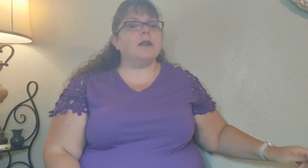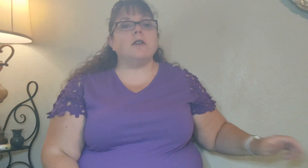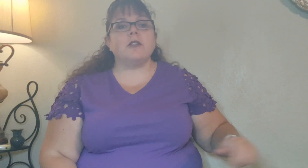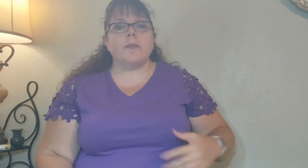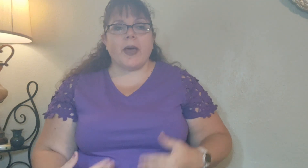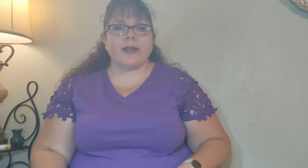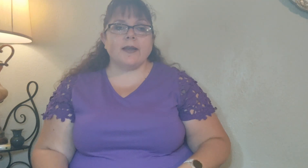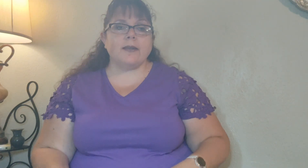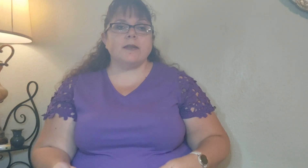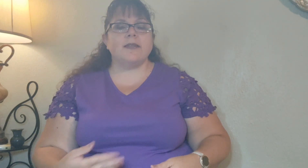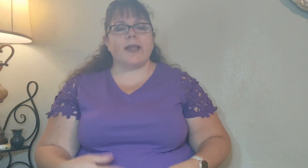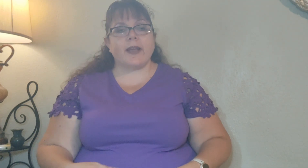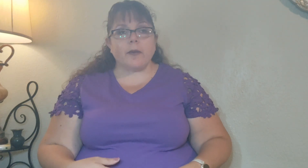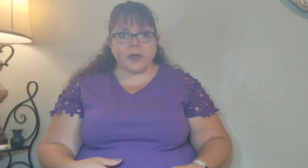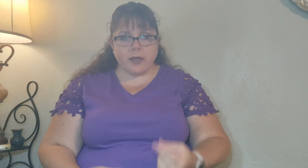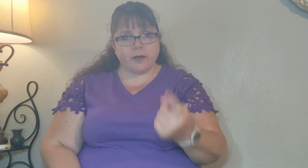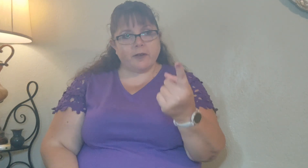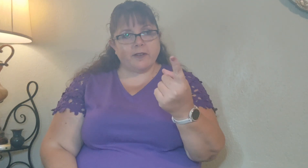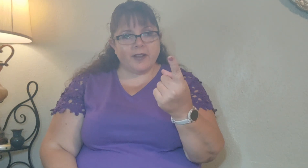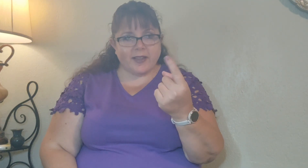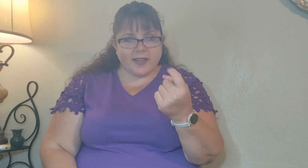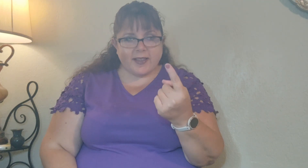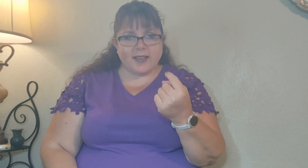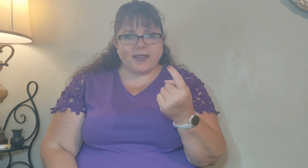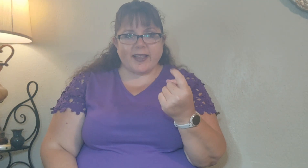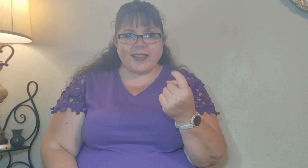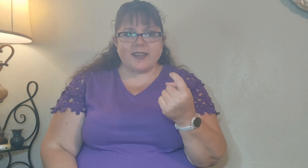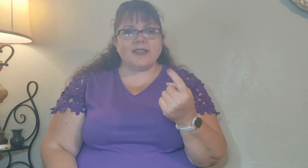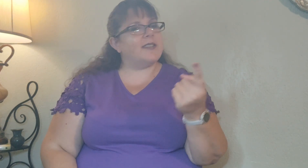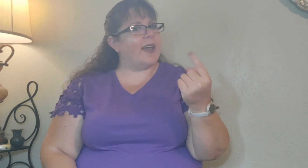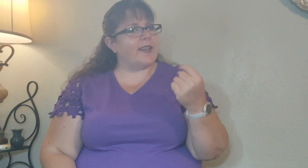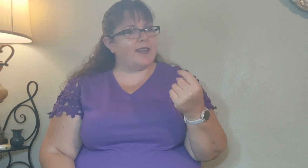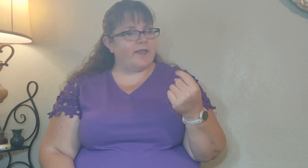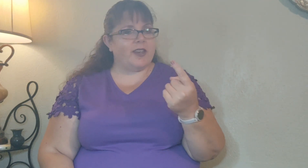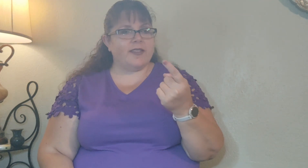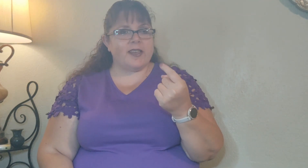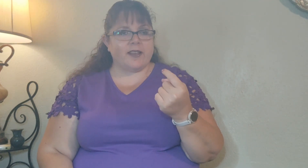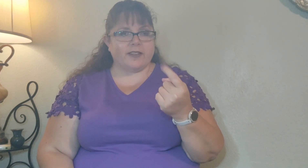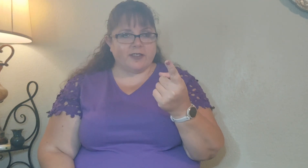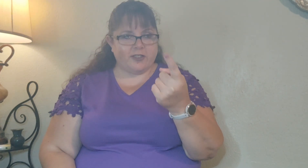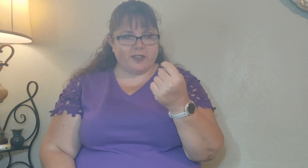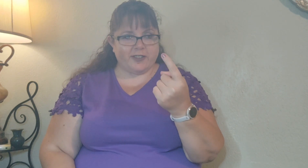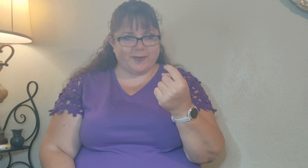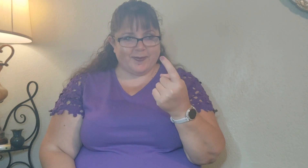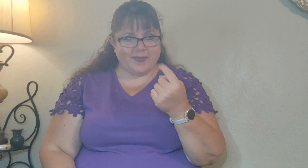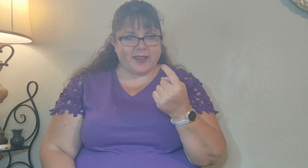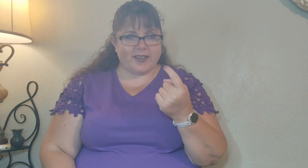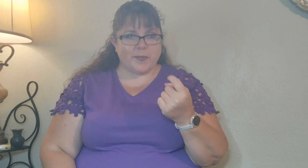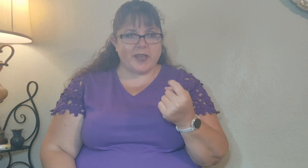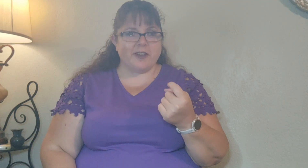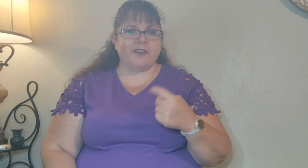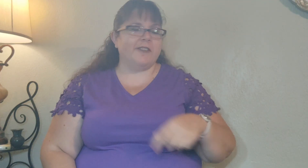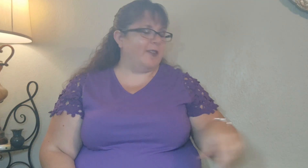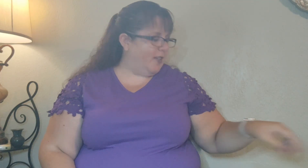And to beckon, say come here, like this, like even in the English, you're like come here.